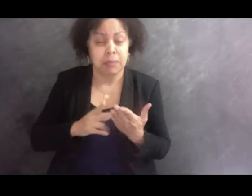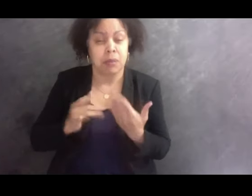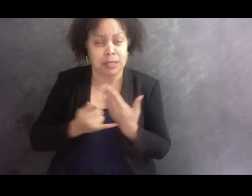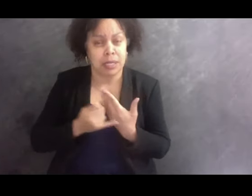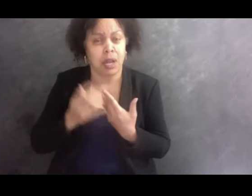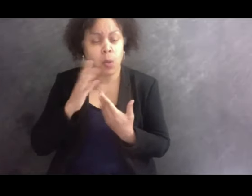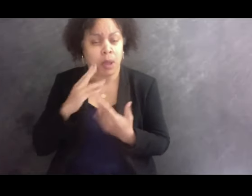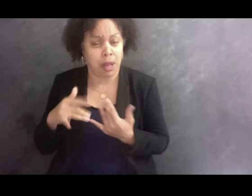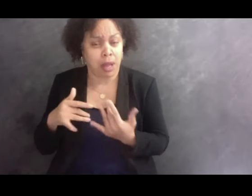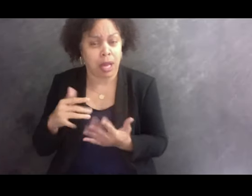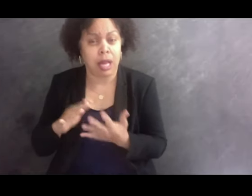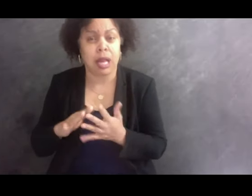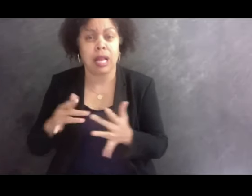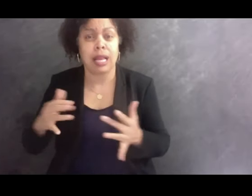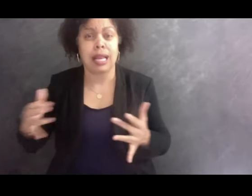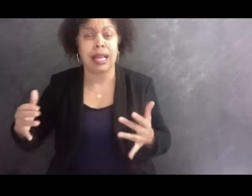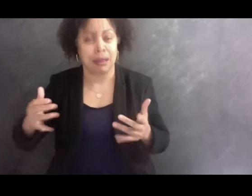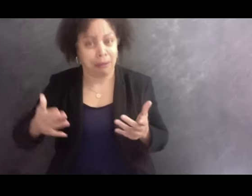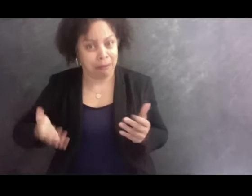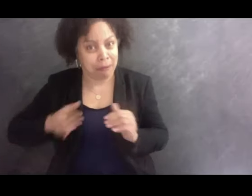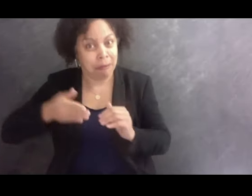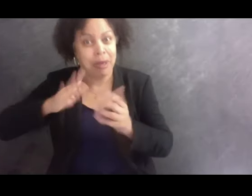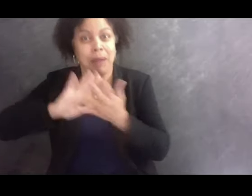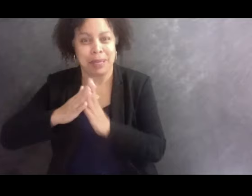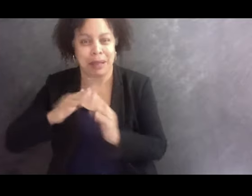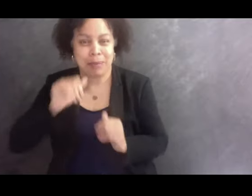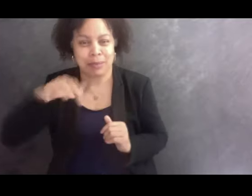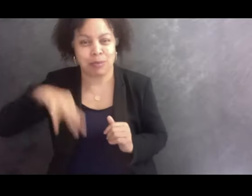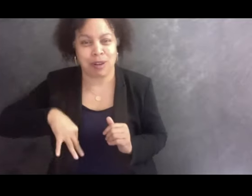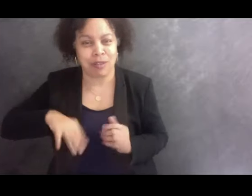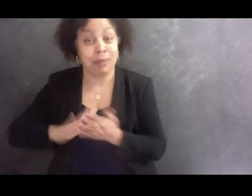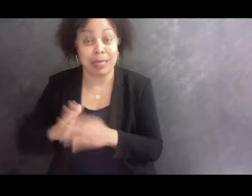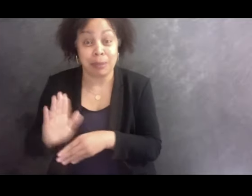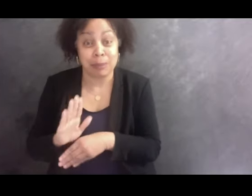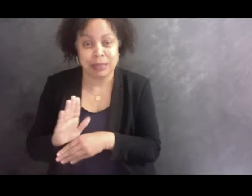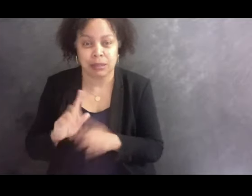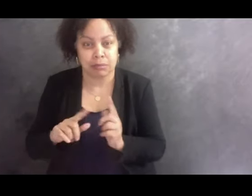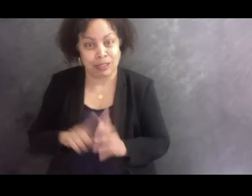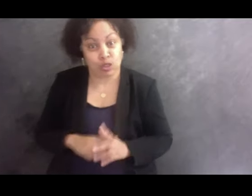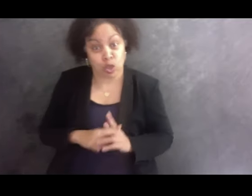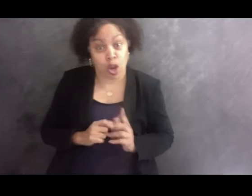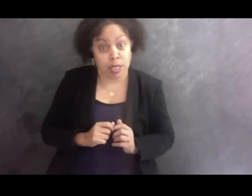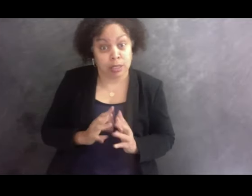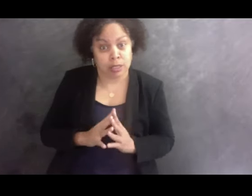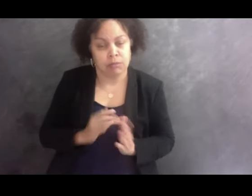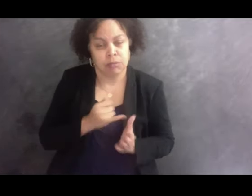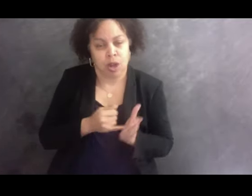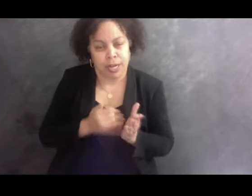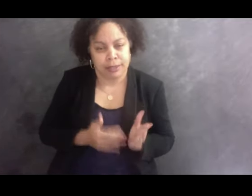become larger initiatives, nonprofits, businesses, but they ultimately begin as artwork. So we would